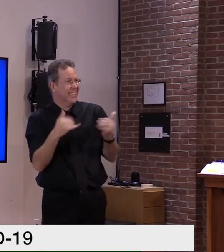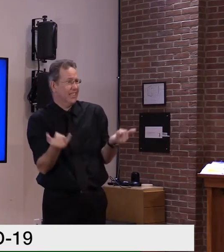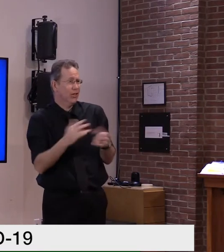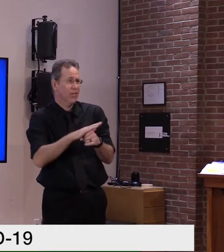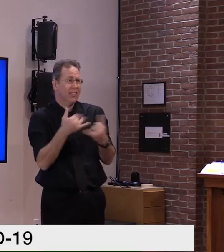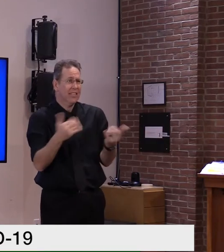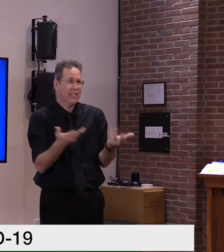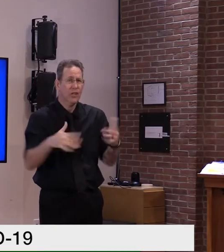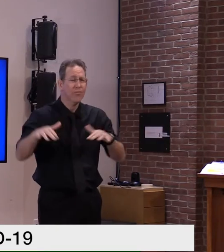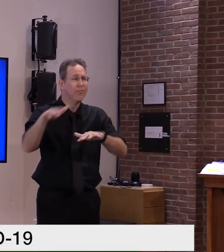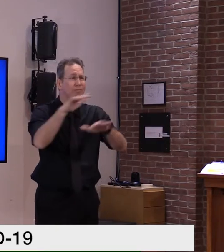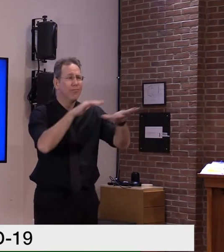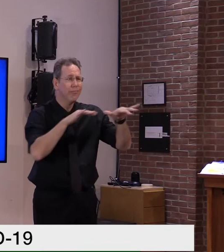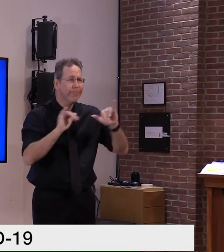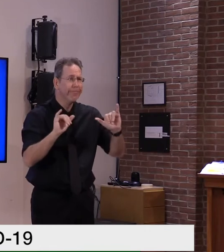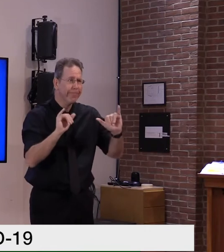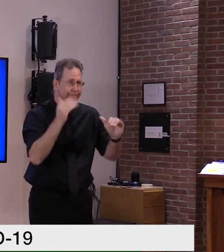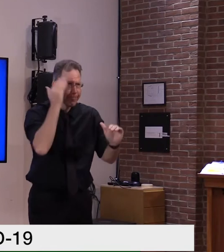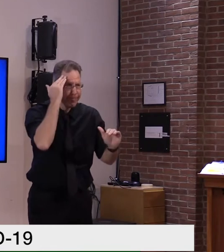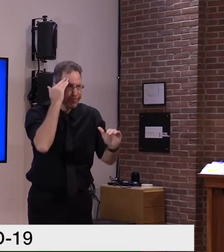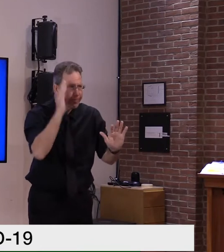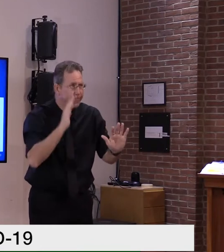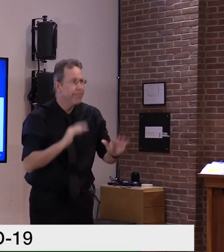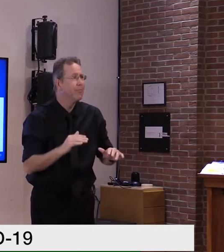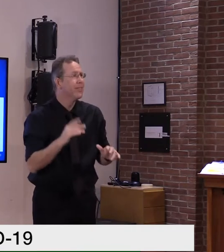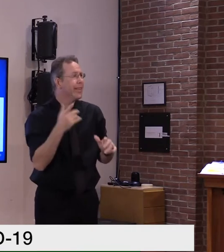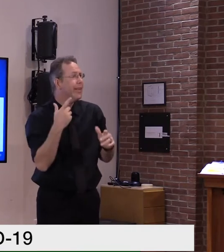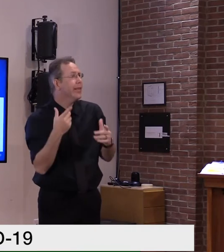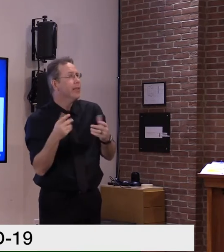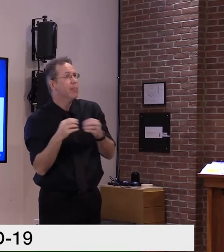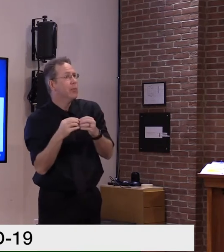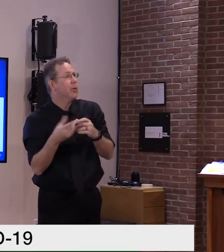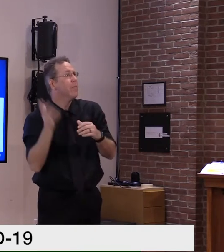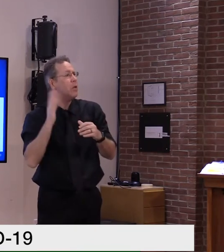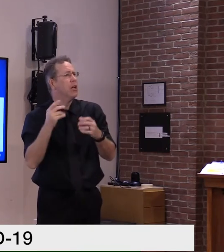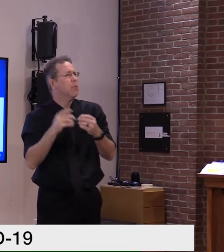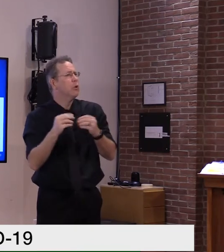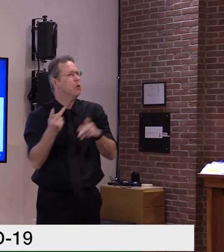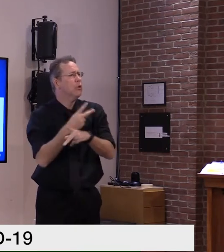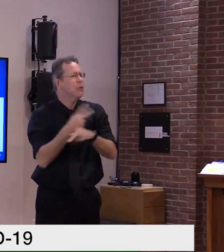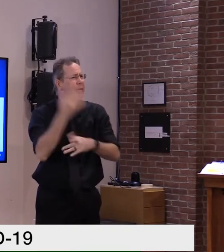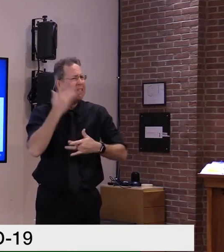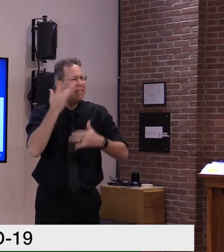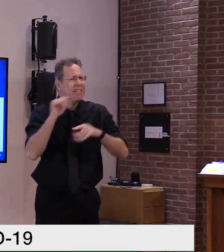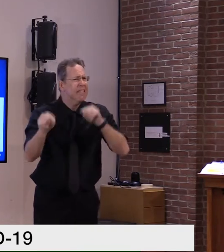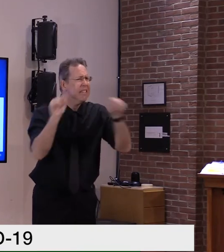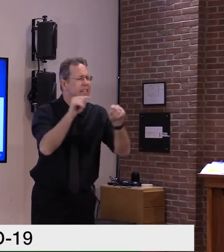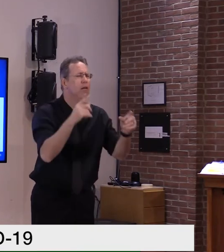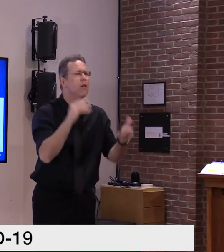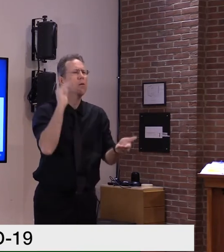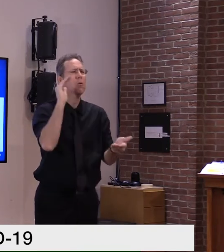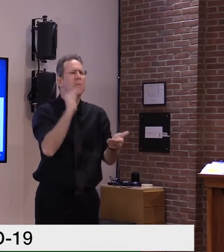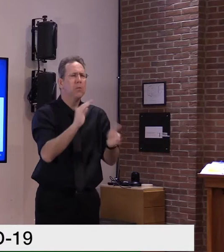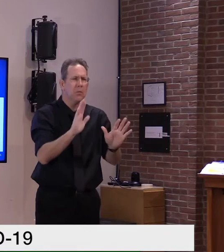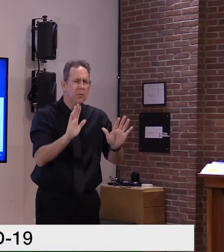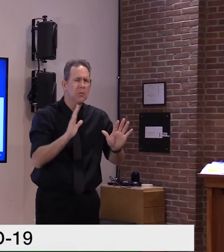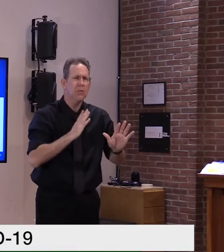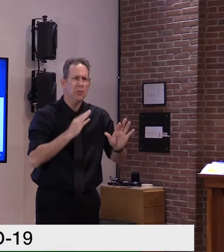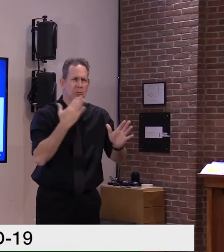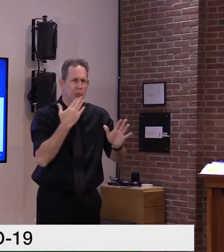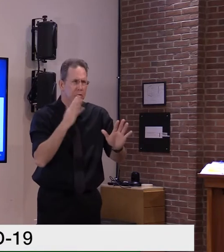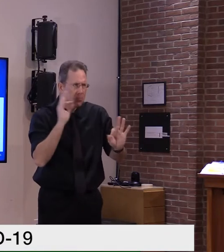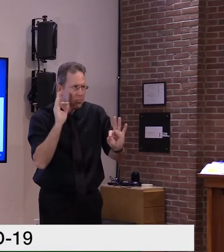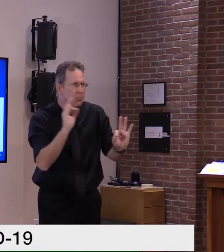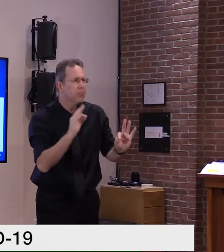pandemic. Focusing first on our regional data, cases did increase week over week, with over 92,000